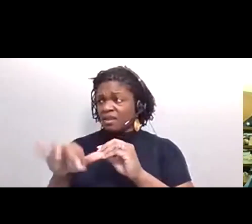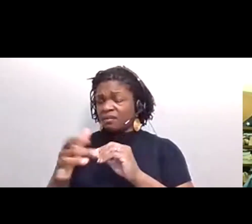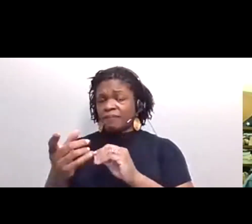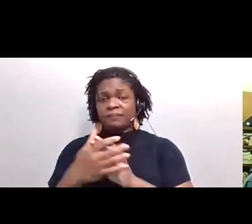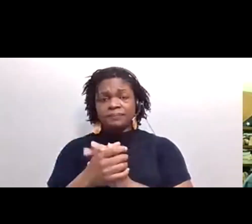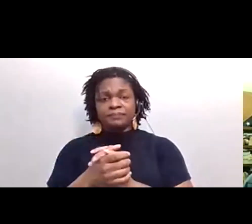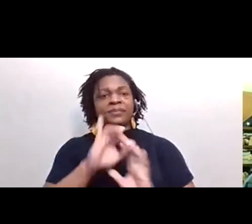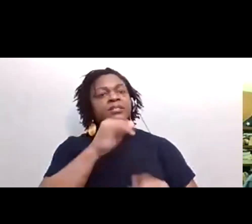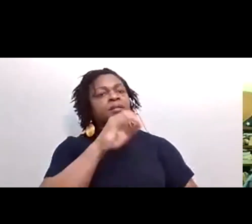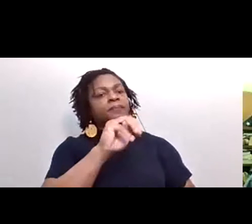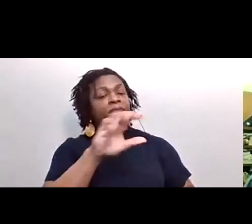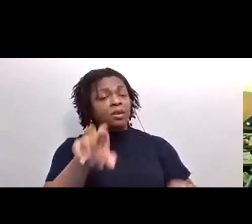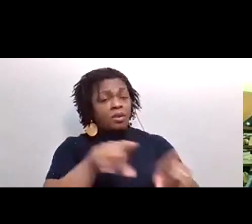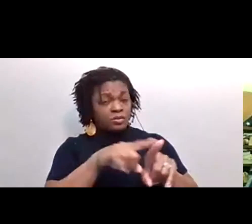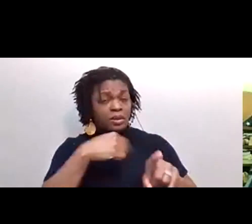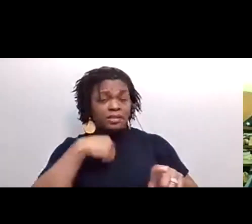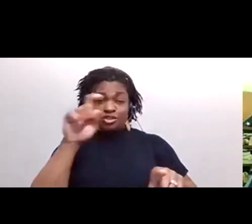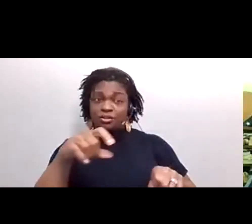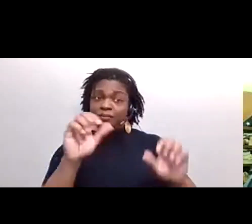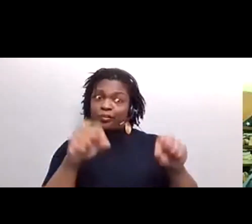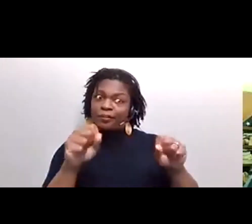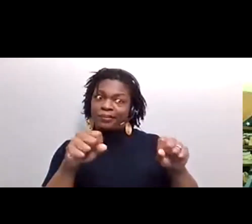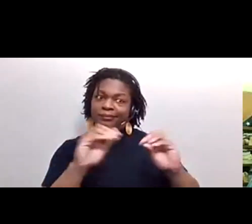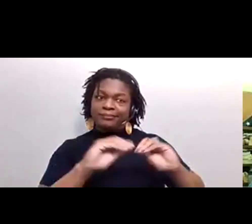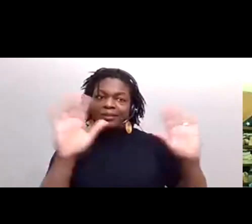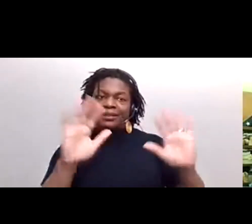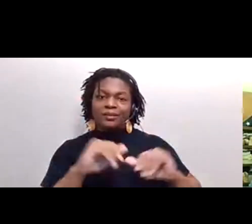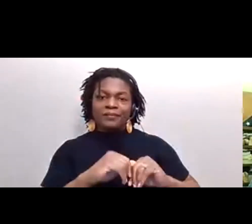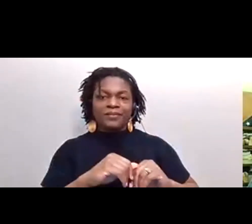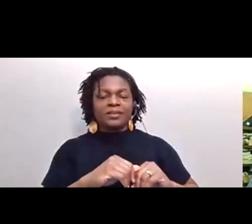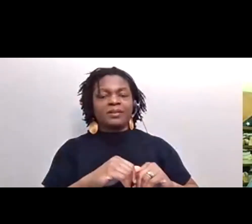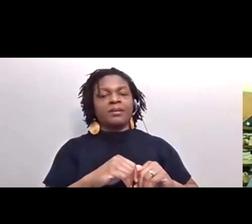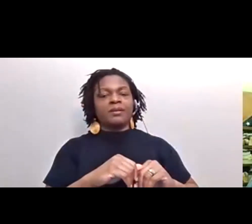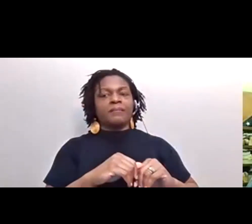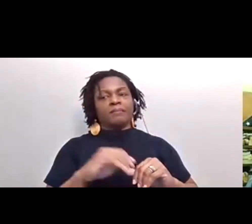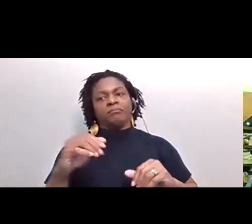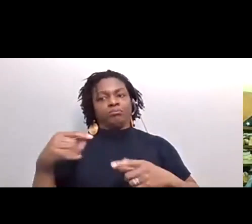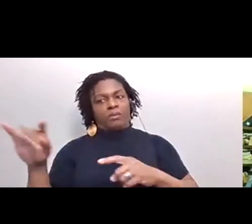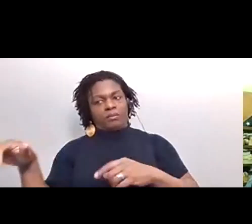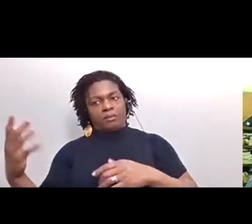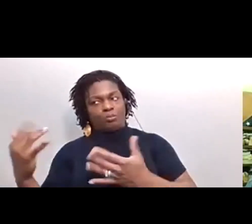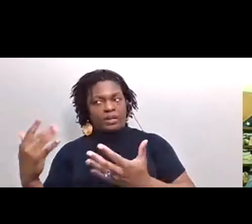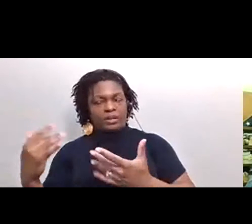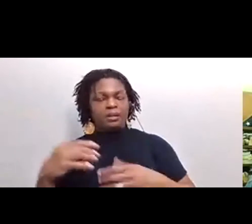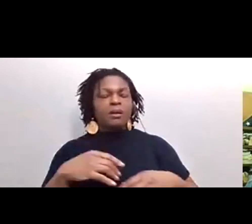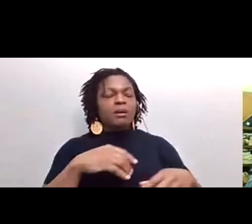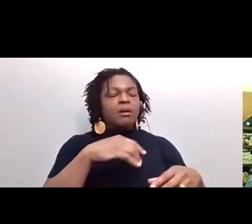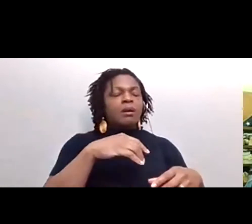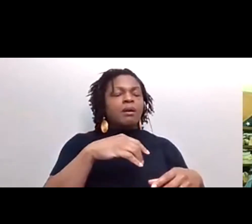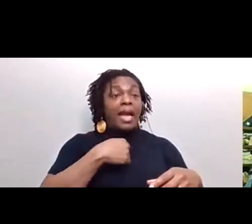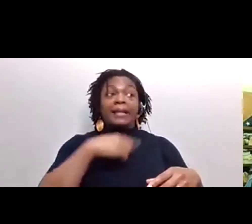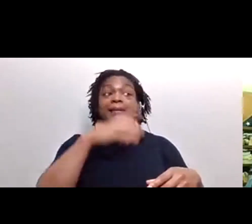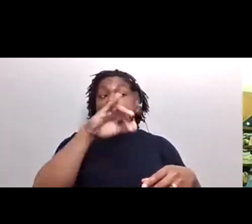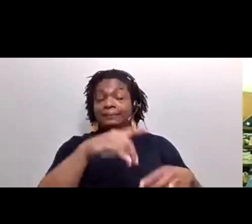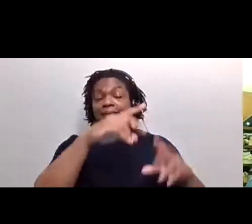But I should probably make clear, while somebody's coming up with questions, that I actually made the statement, and I